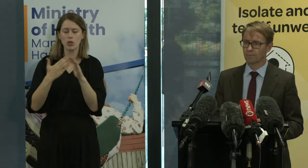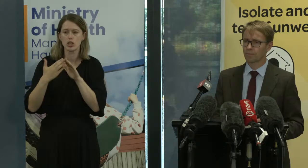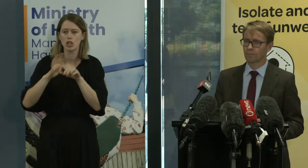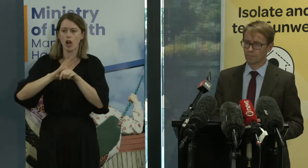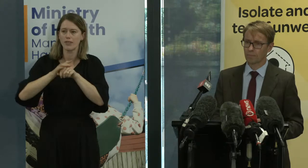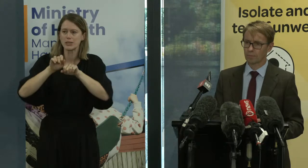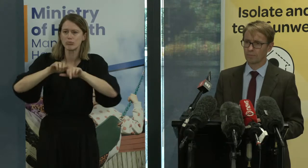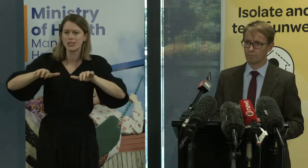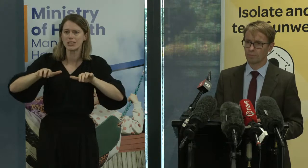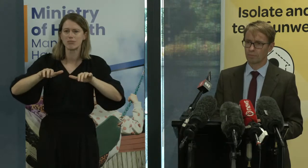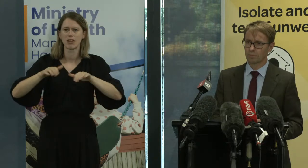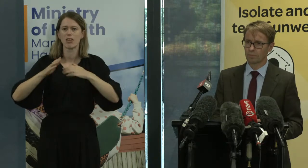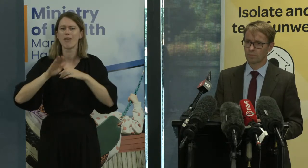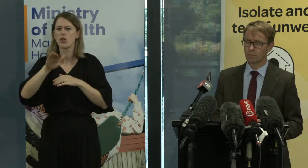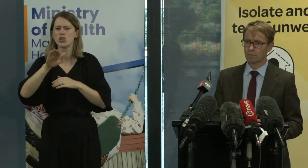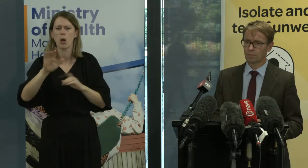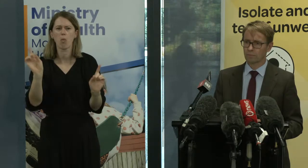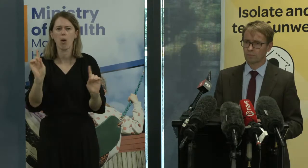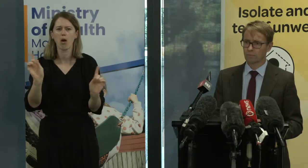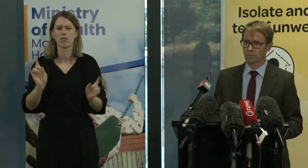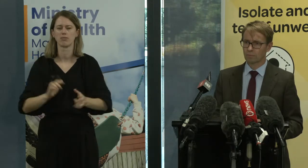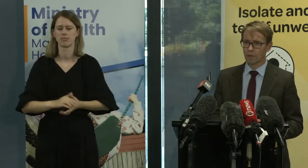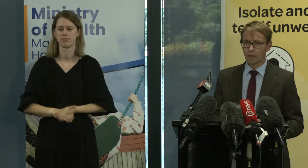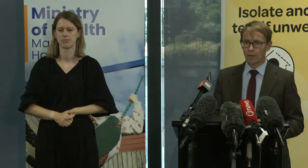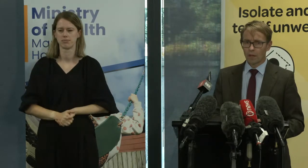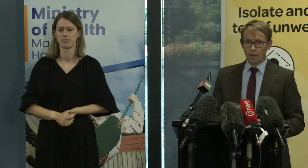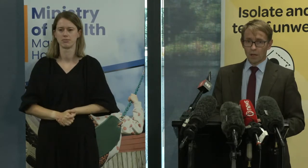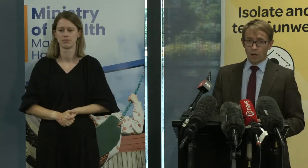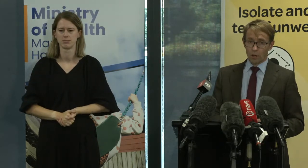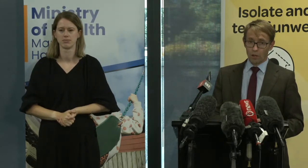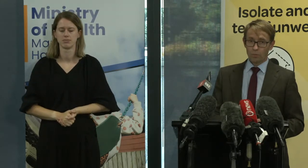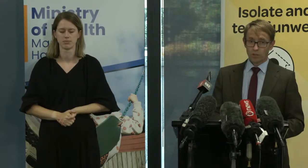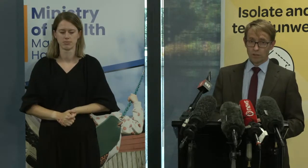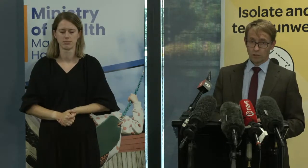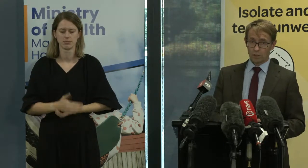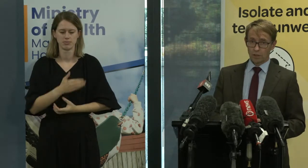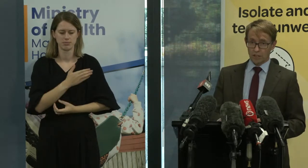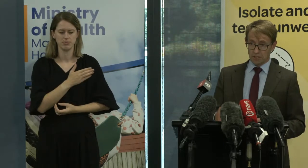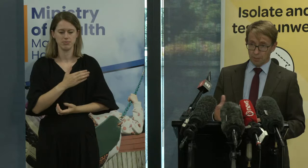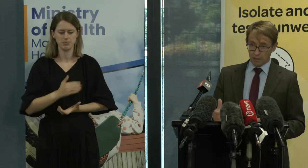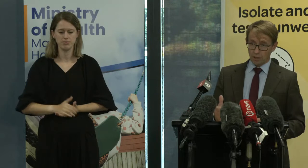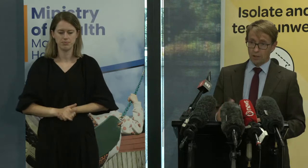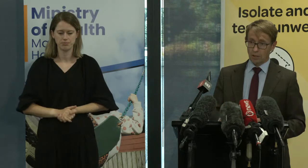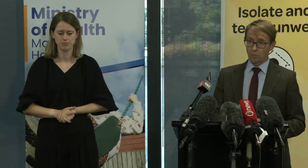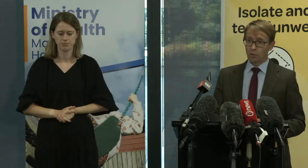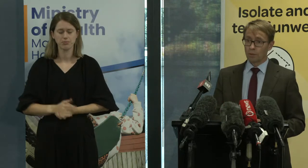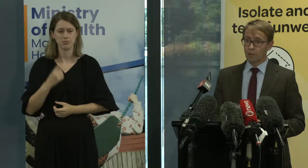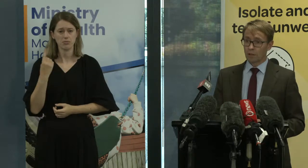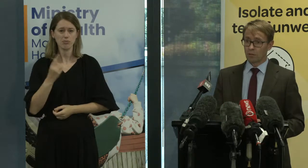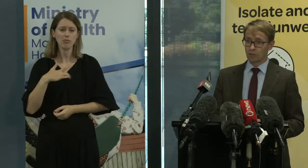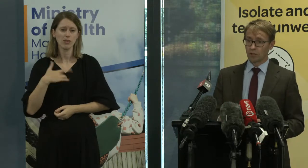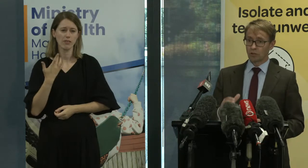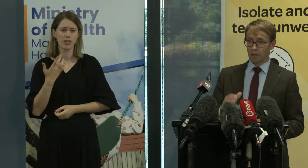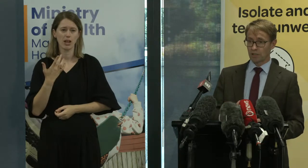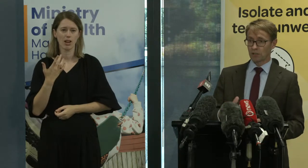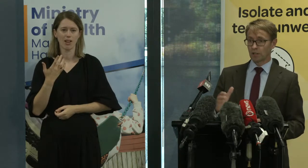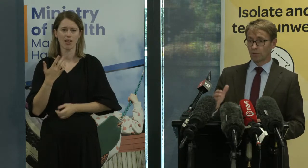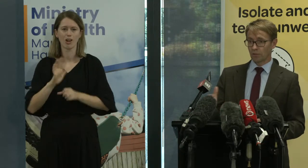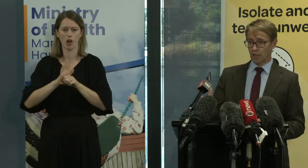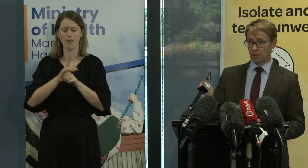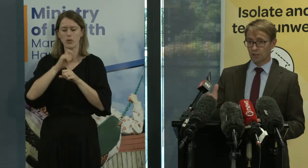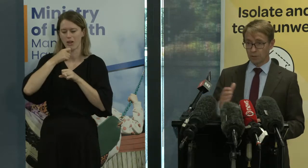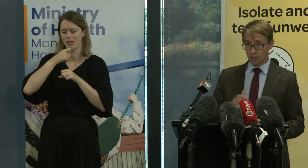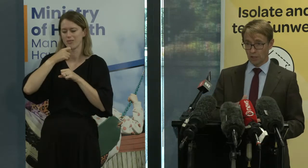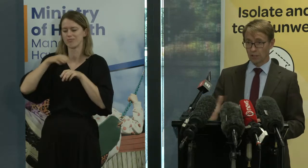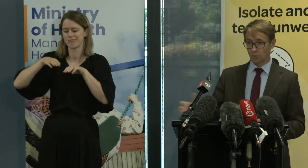could our numbers look like down that track? Well, we're certainly expecting that there will be a residual baseline